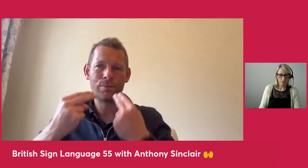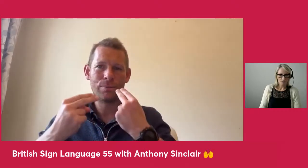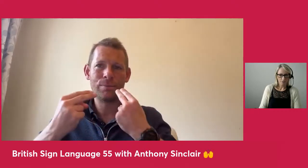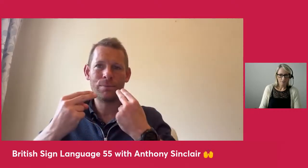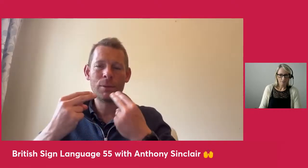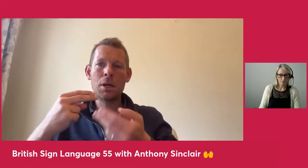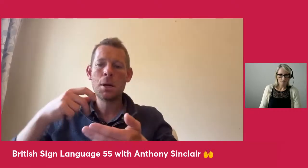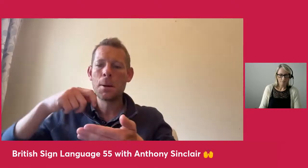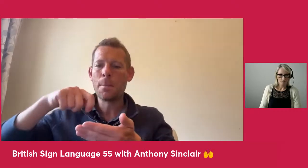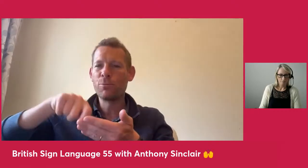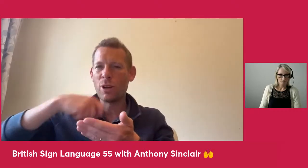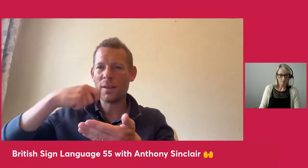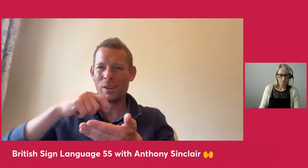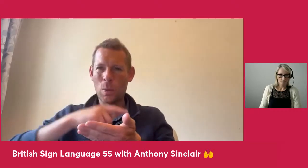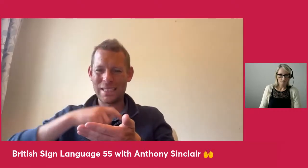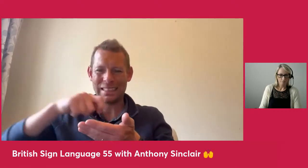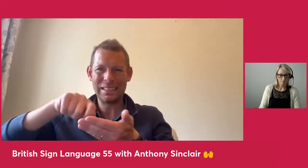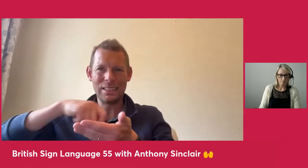and dinner.